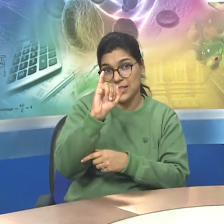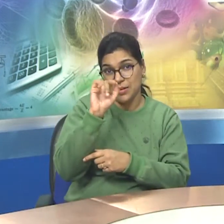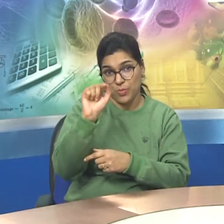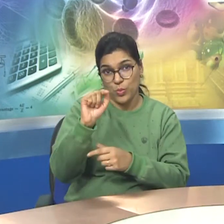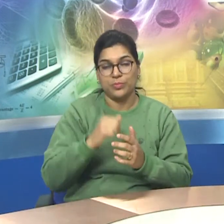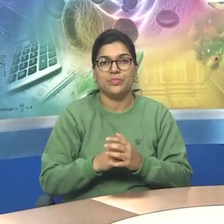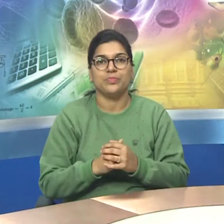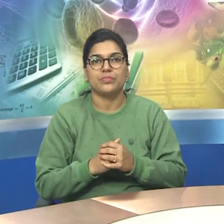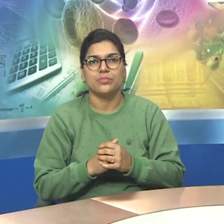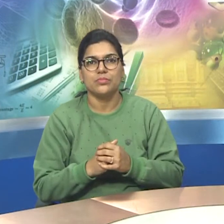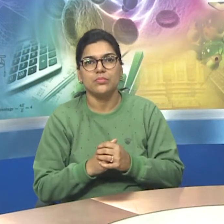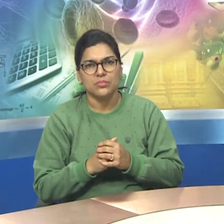Sixth idiom,